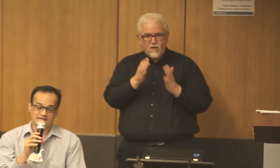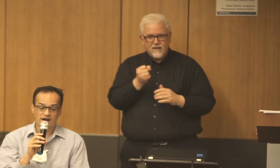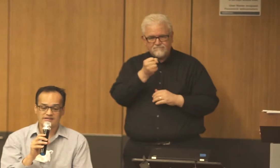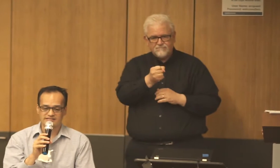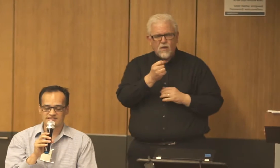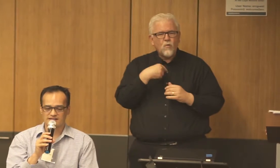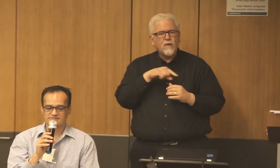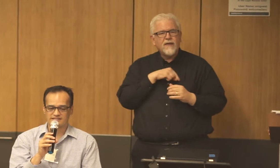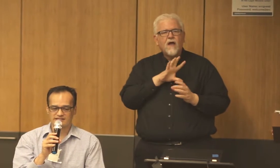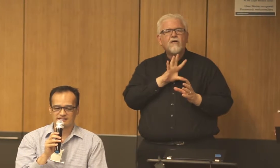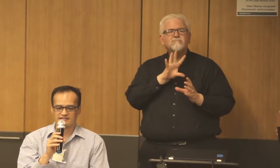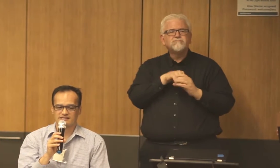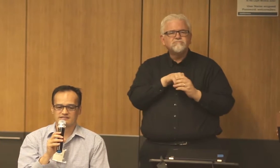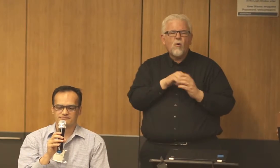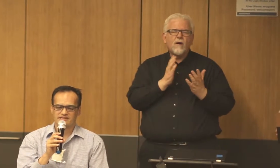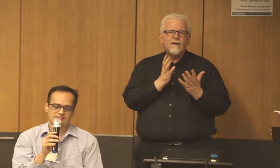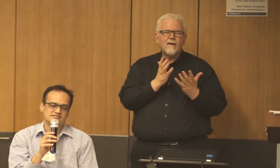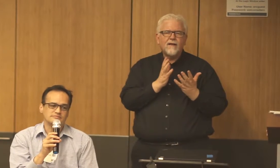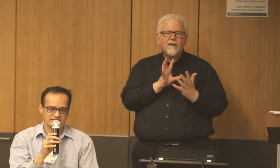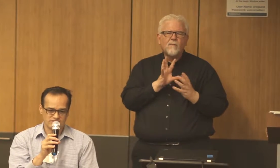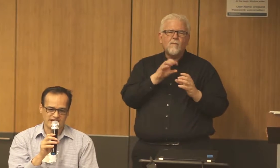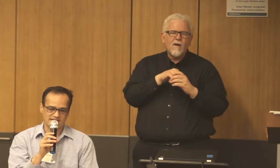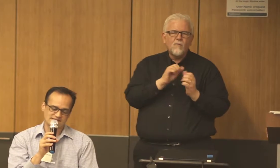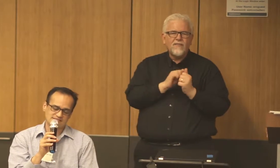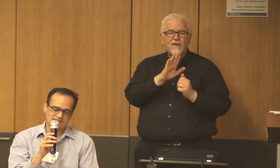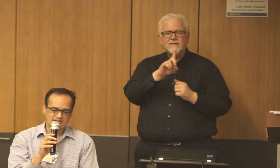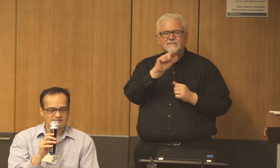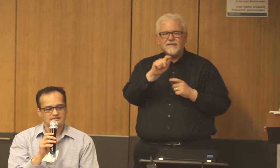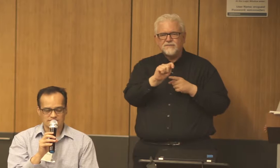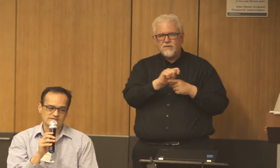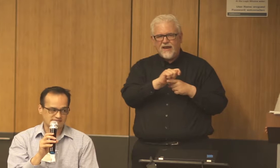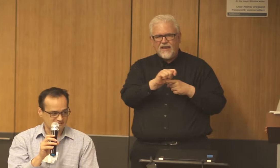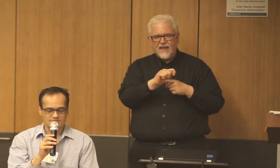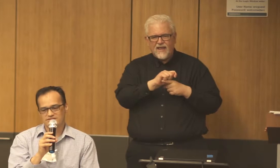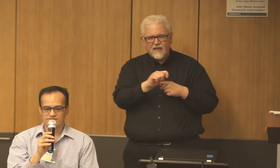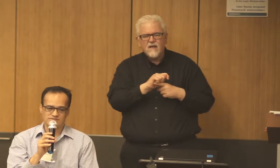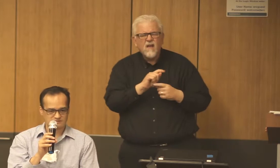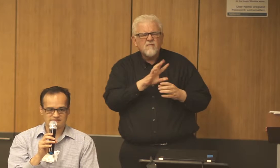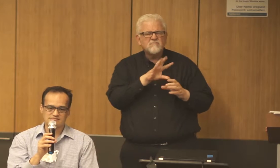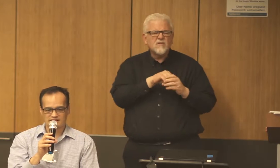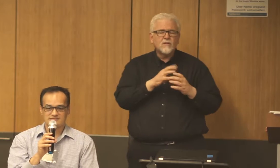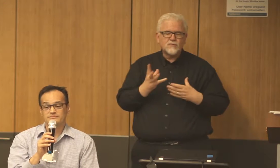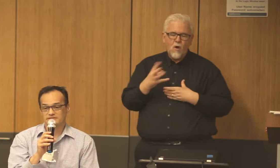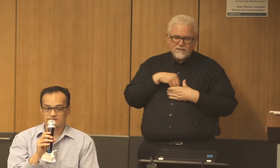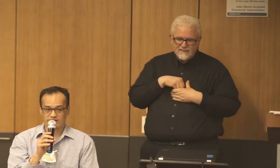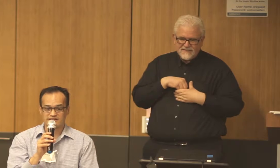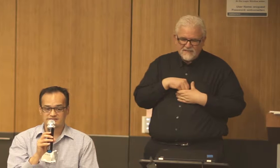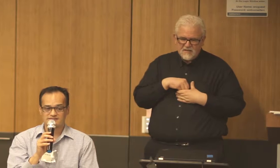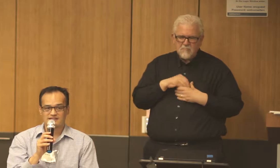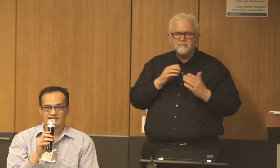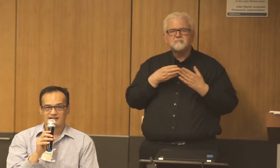or at least take part in, of a disability training. It includes autism, but it's also just kind of